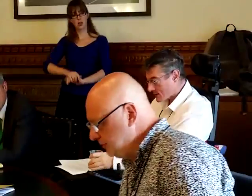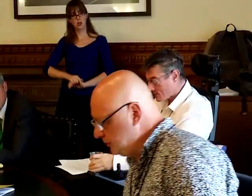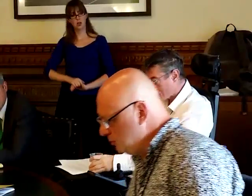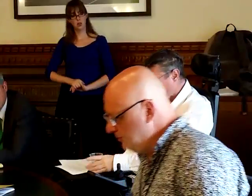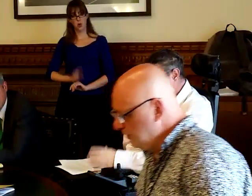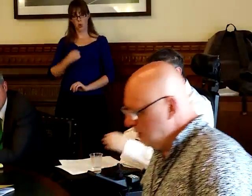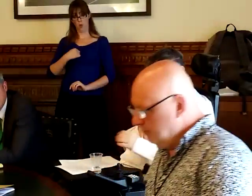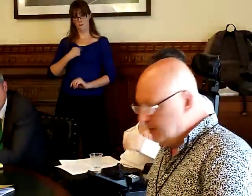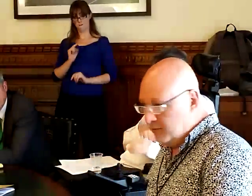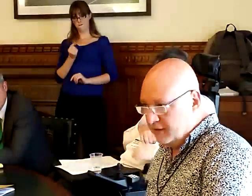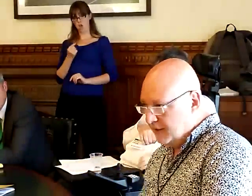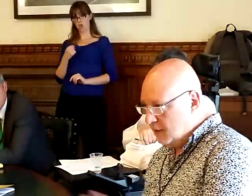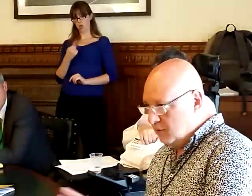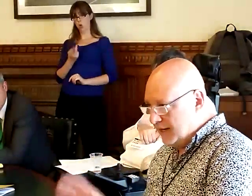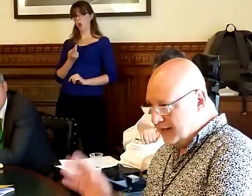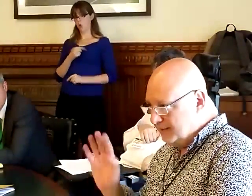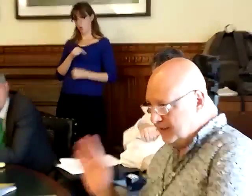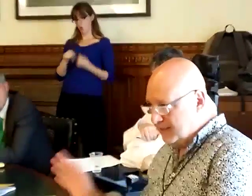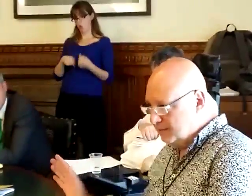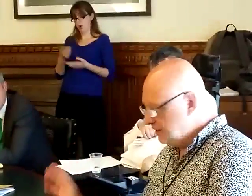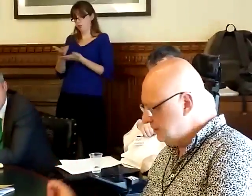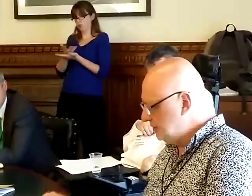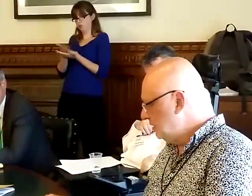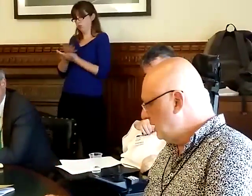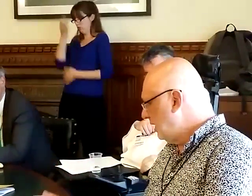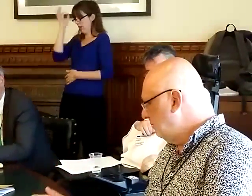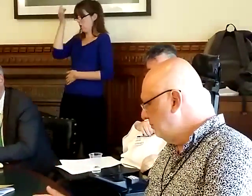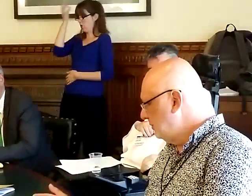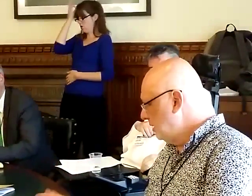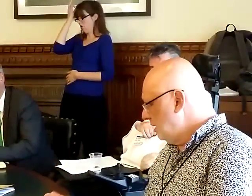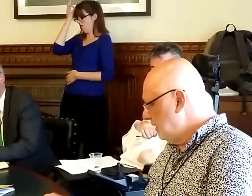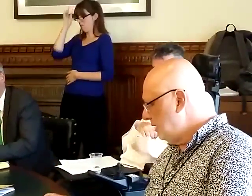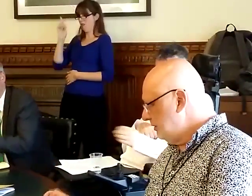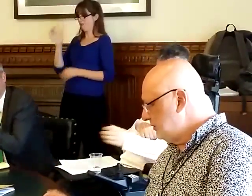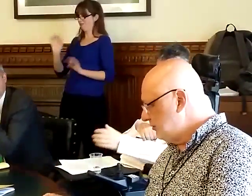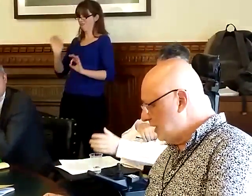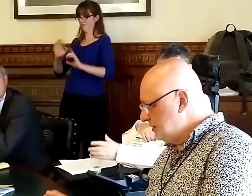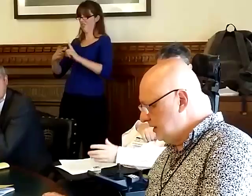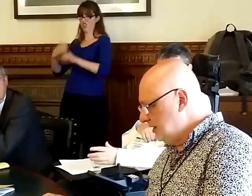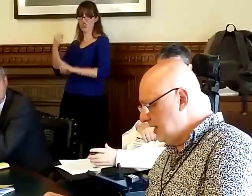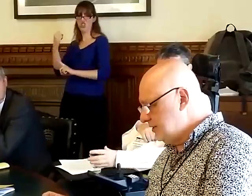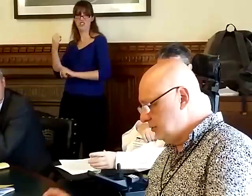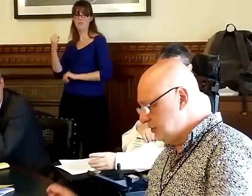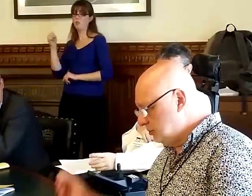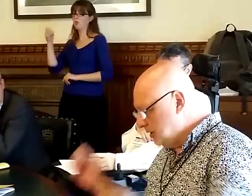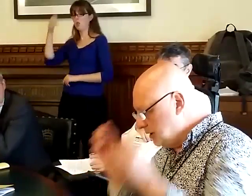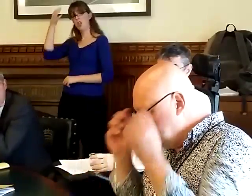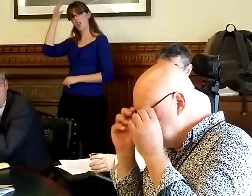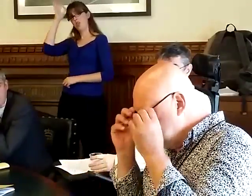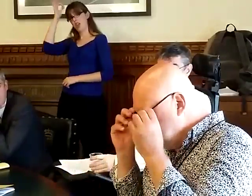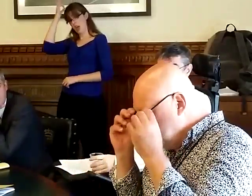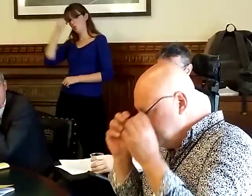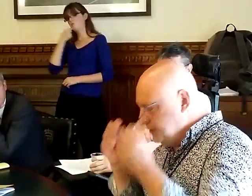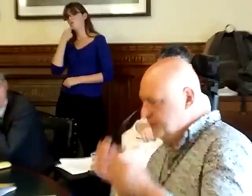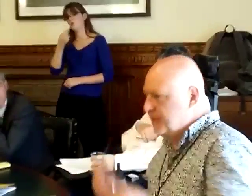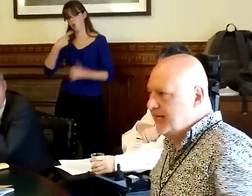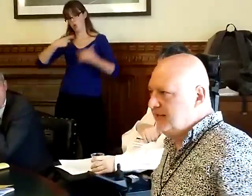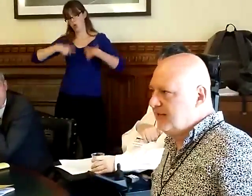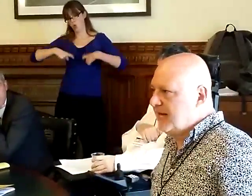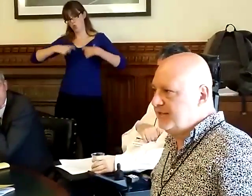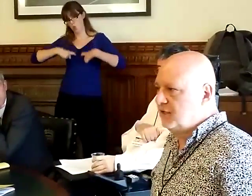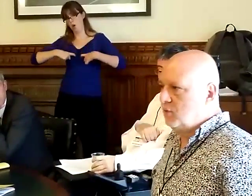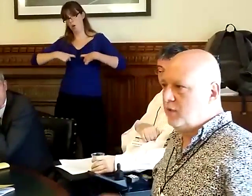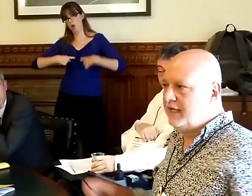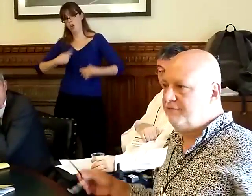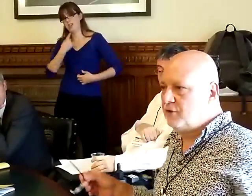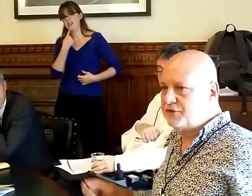talked to the council, but we got nowhere. I mean, they were just they were instructing their social workers to